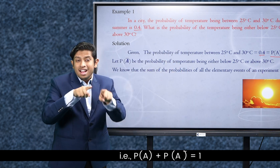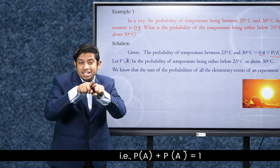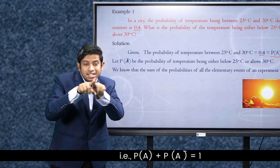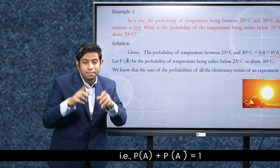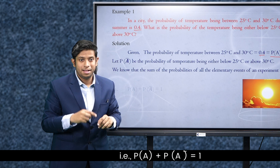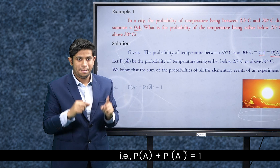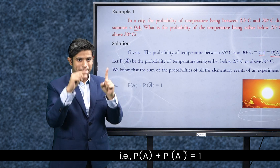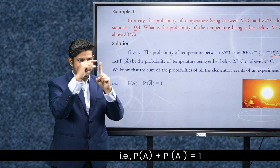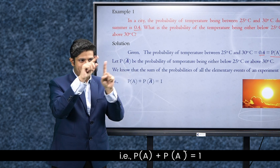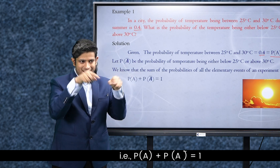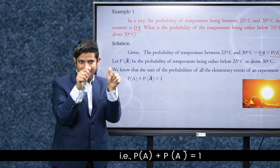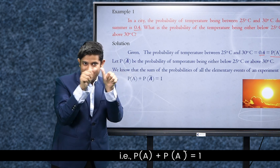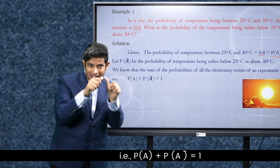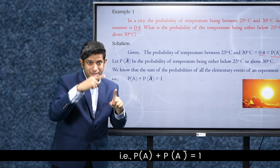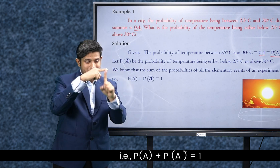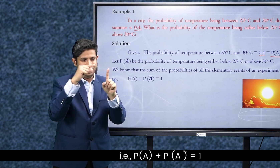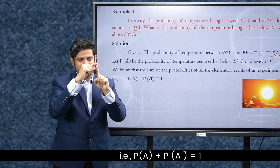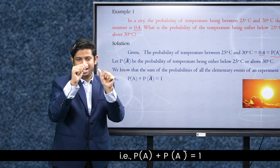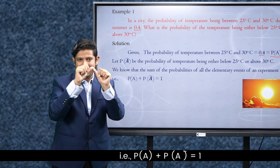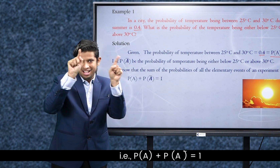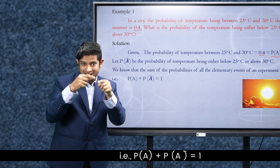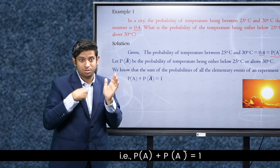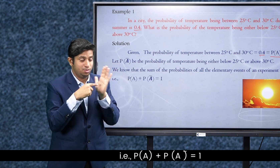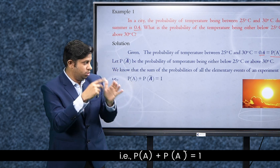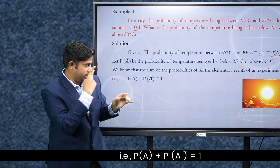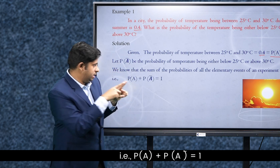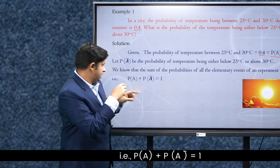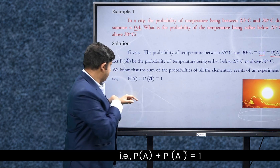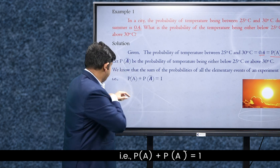That is, P of A plus P of A dash is equal to 1.